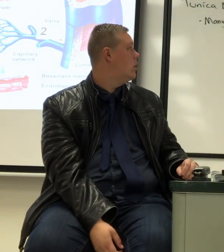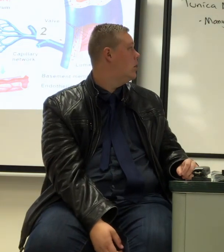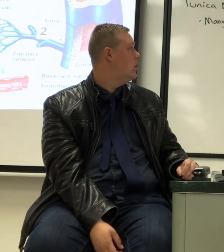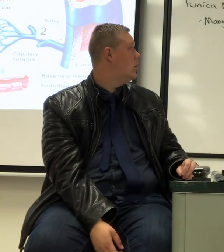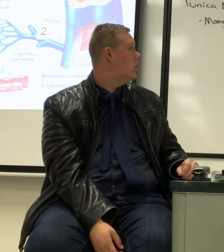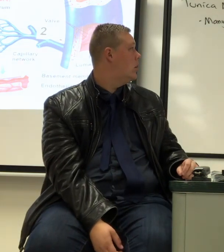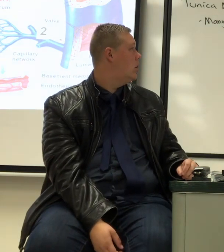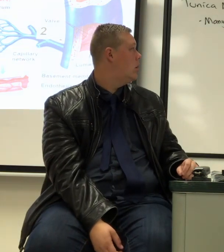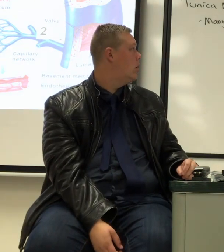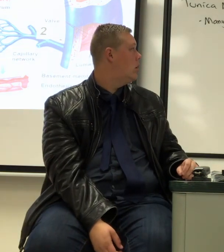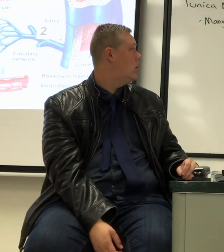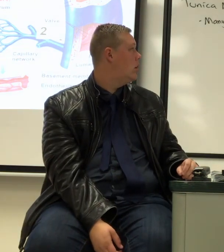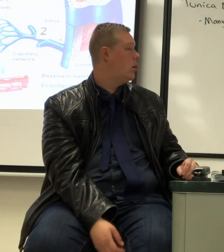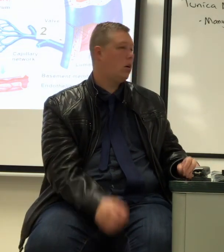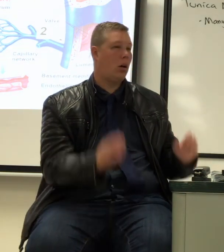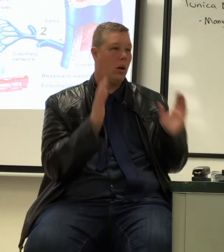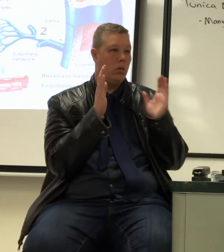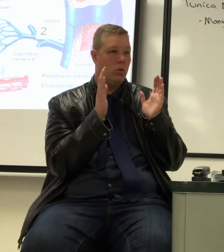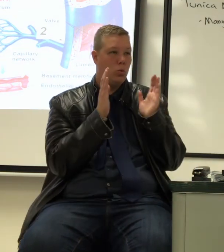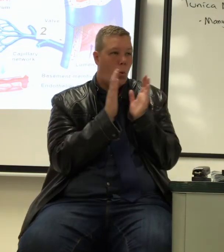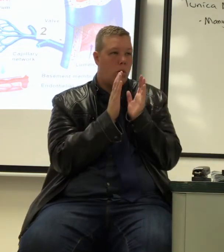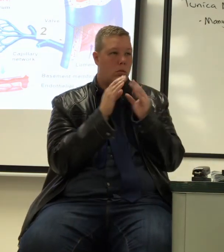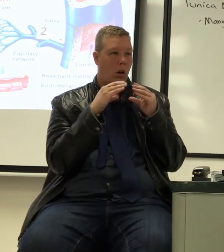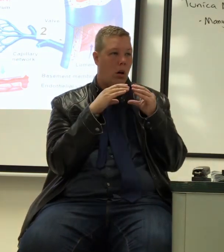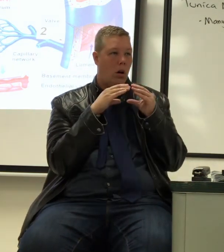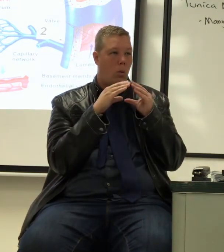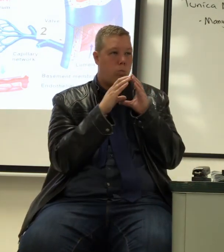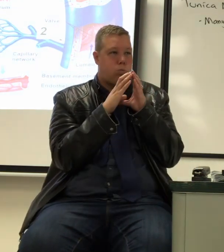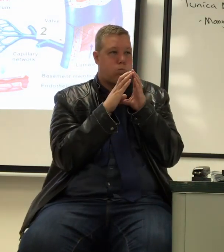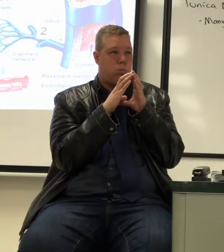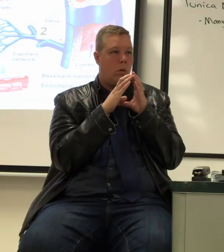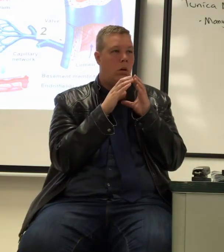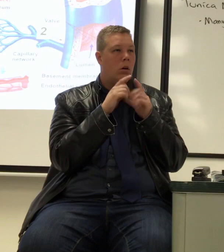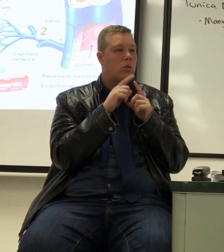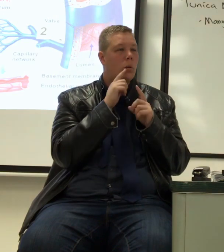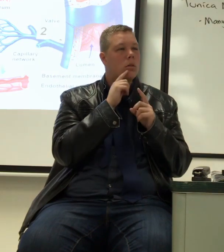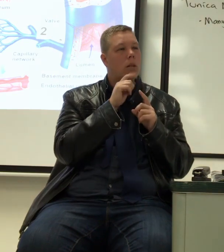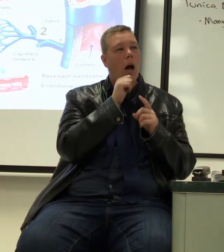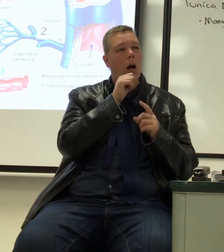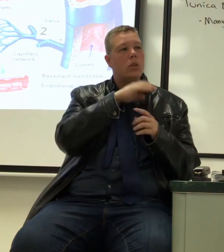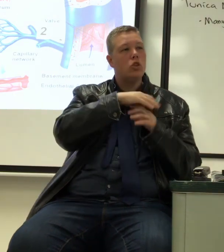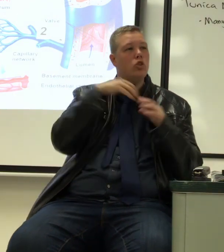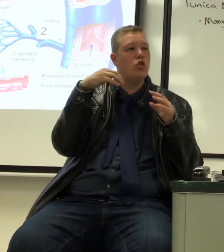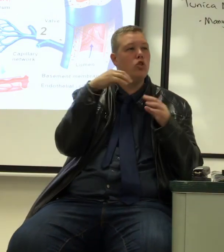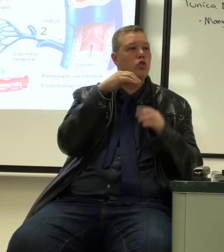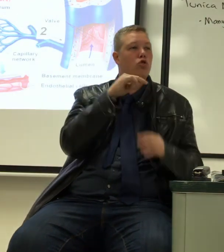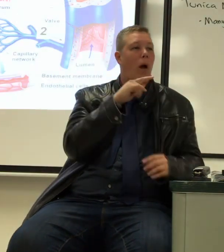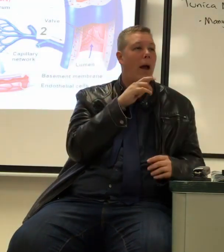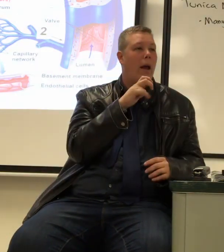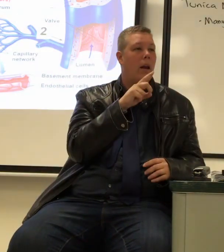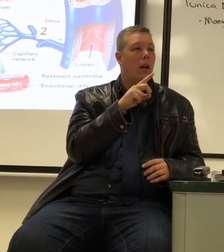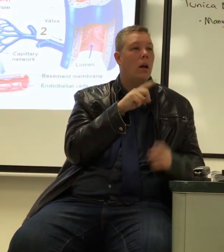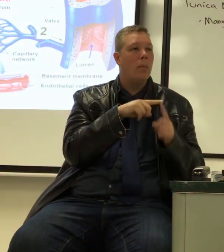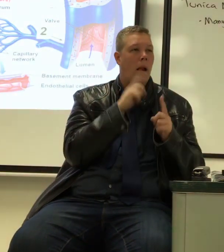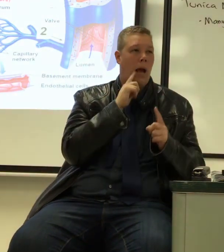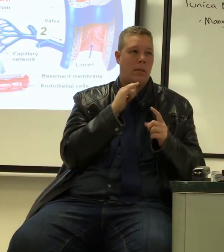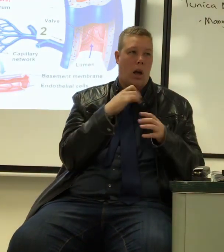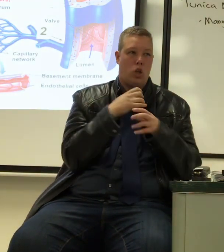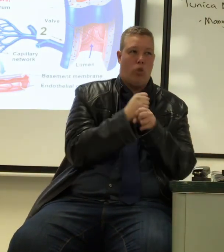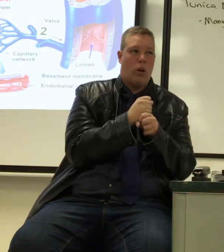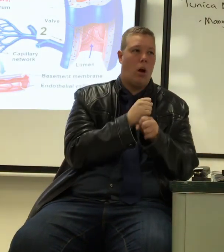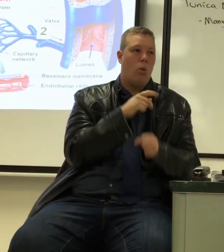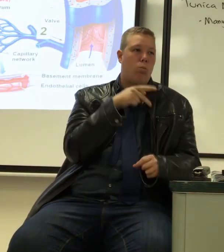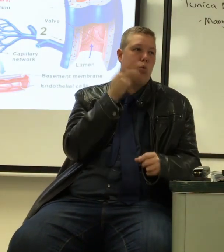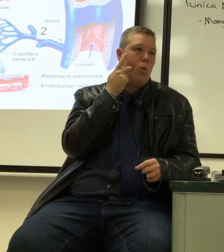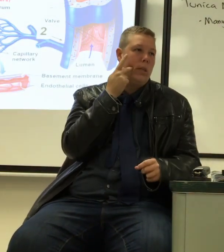So you see it shortens. Now it's smooth in appearance, it's not striated, but it does have those contractile proteins that generate tension. So